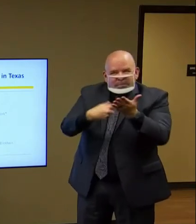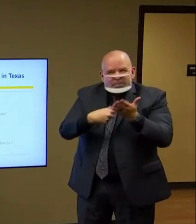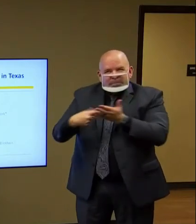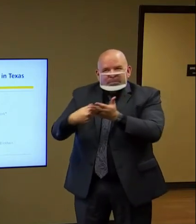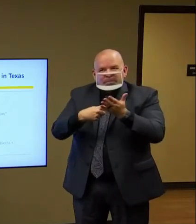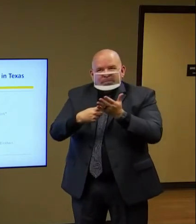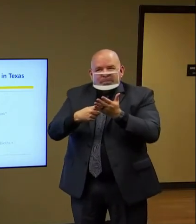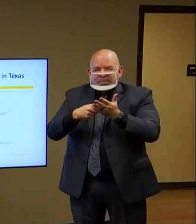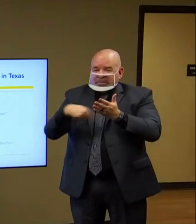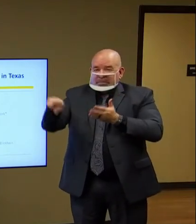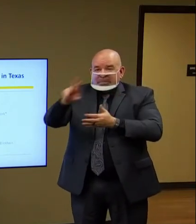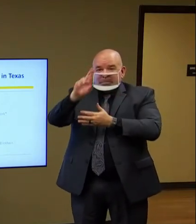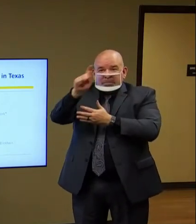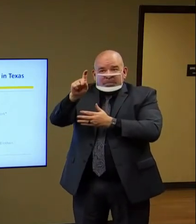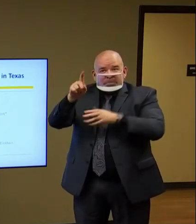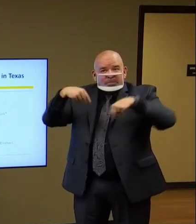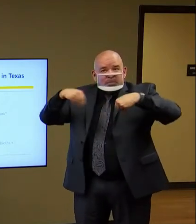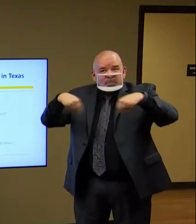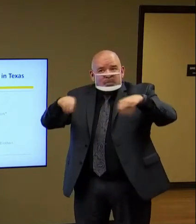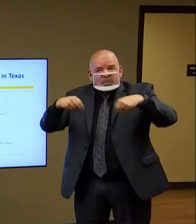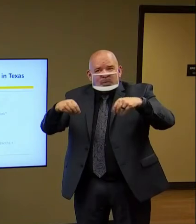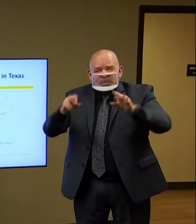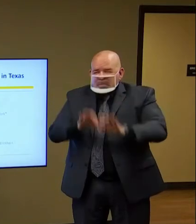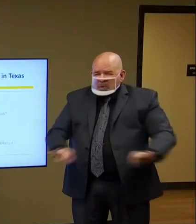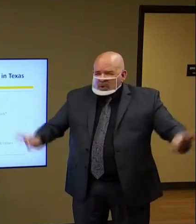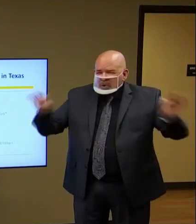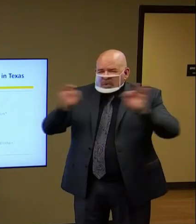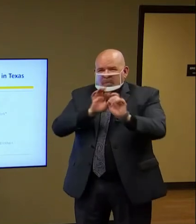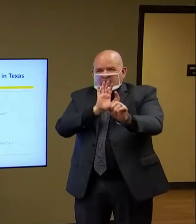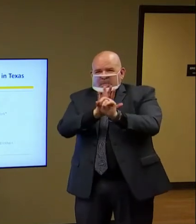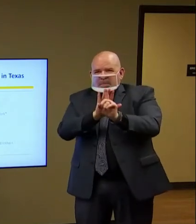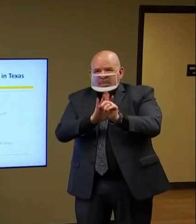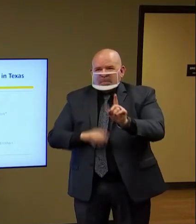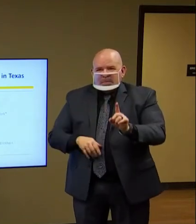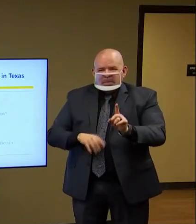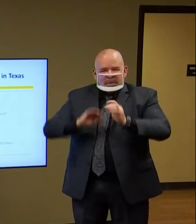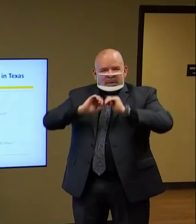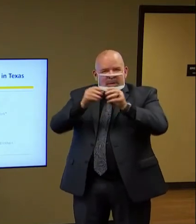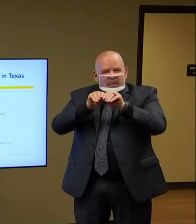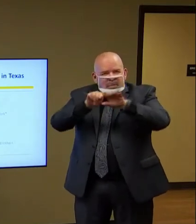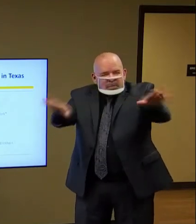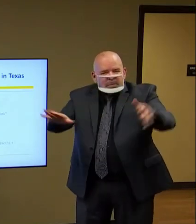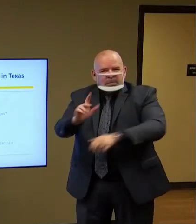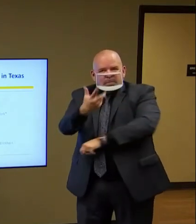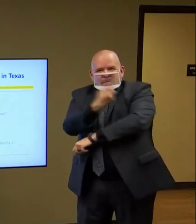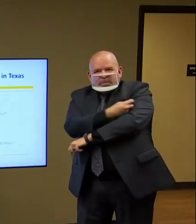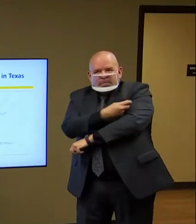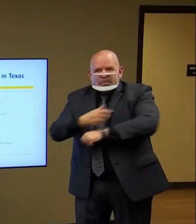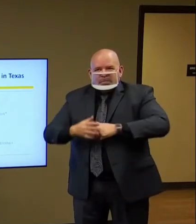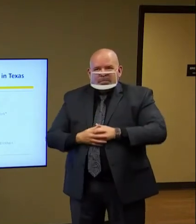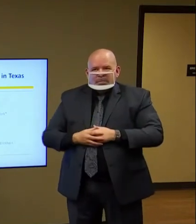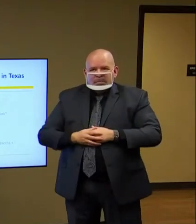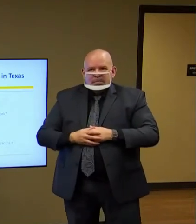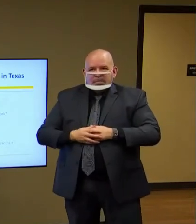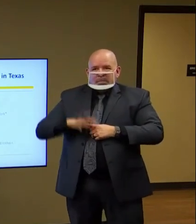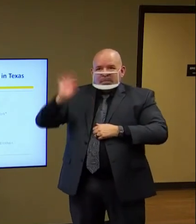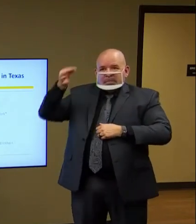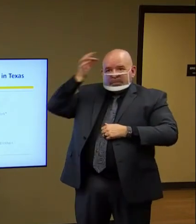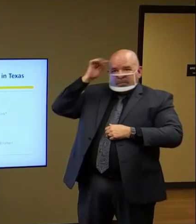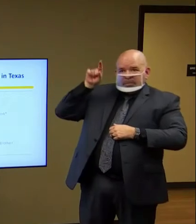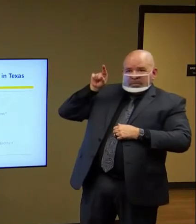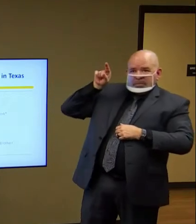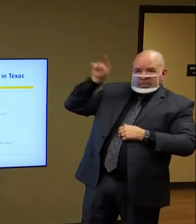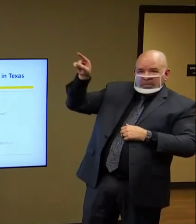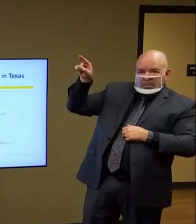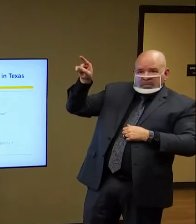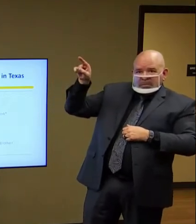of the strategy for this, getting the vaccine out. They are, at the federal level, there's part of Walgreens and CVS are